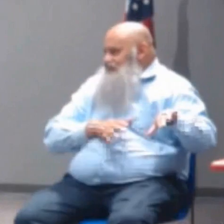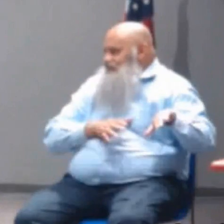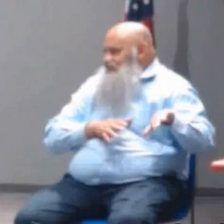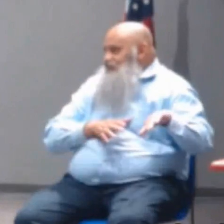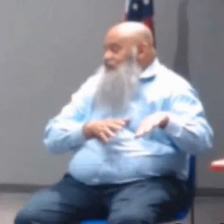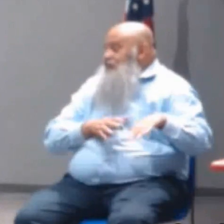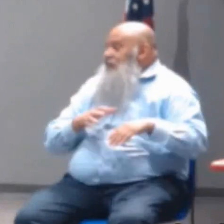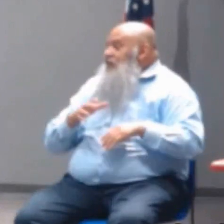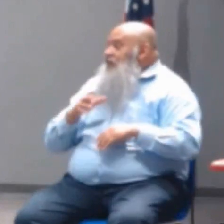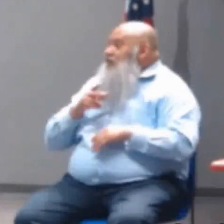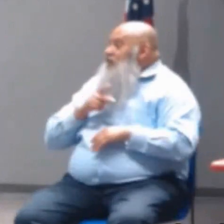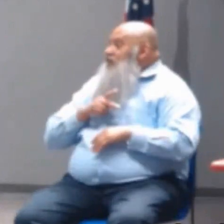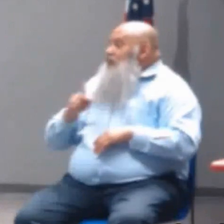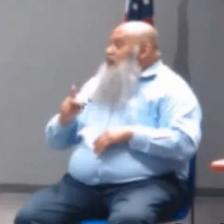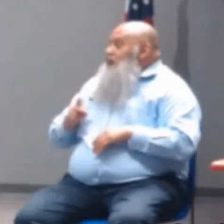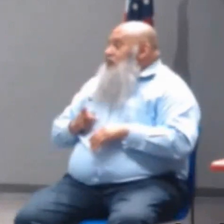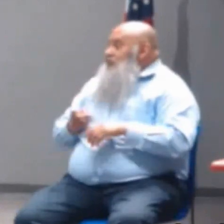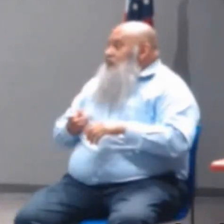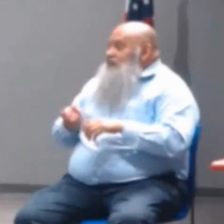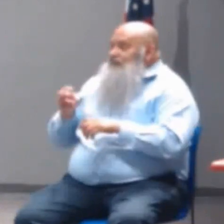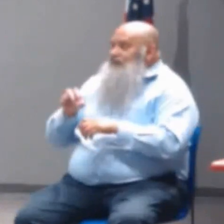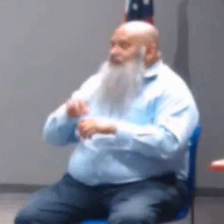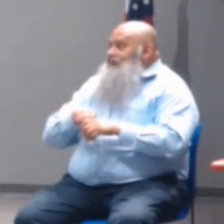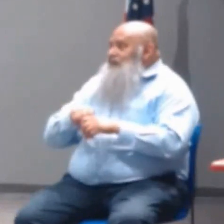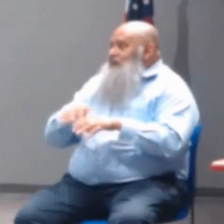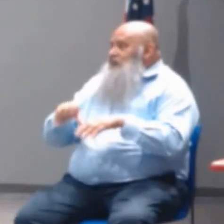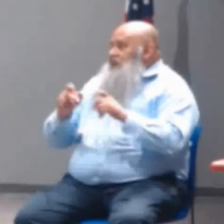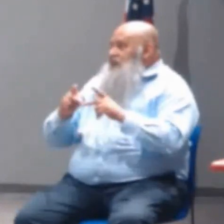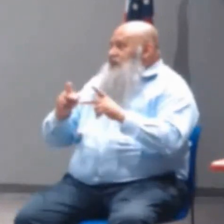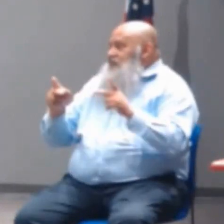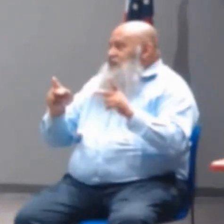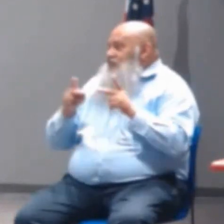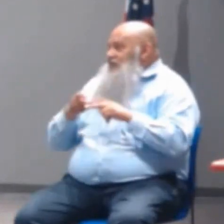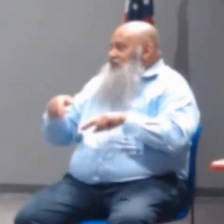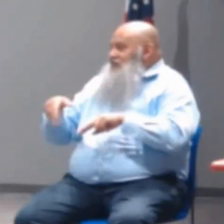And the princess gently took his crown and ascended the throne.